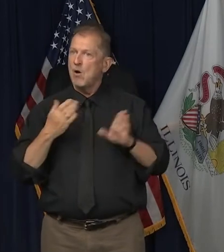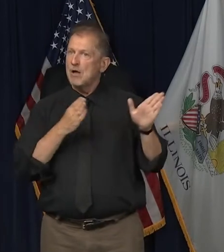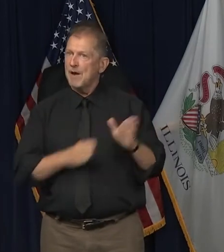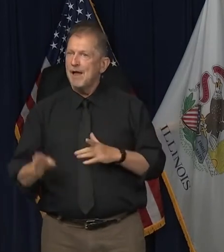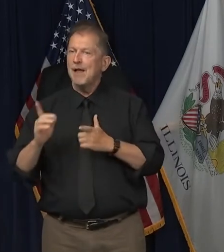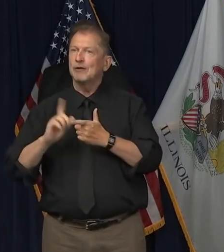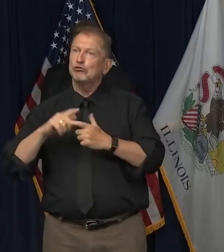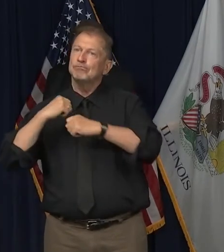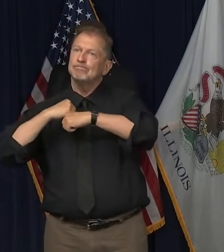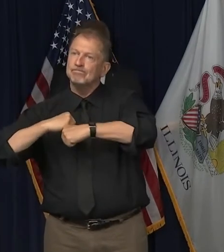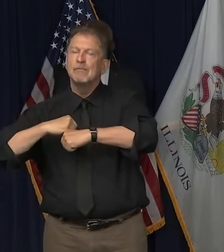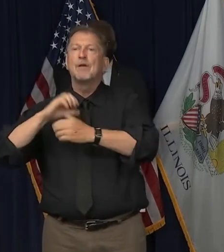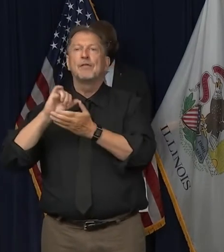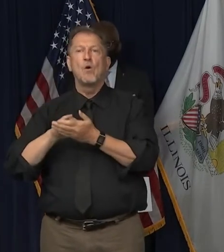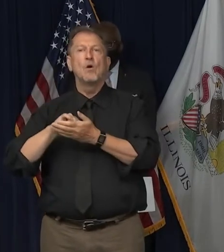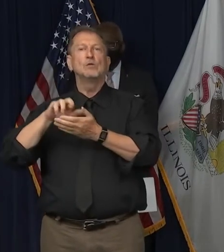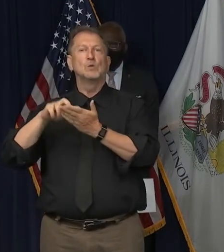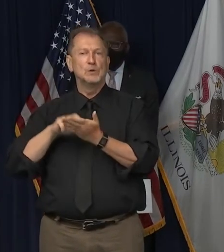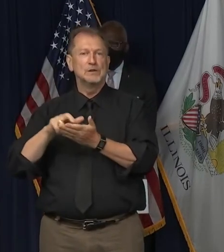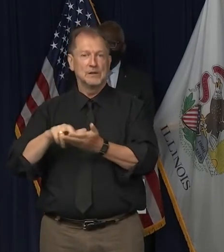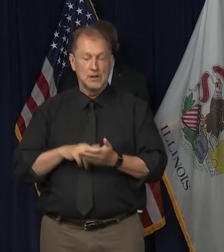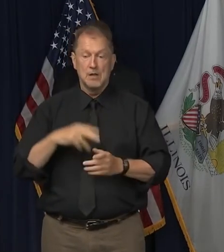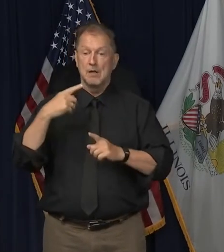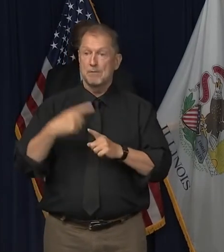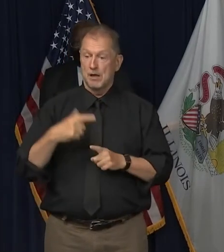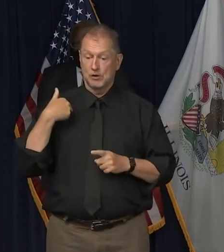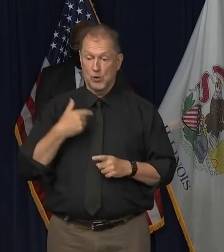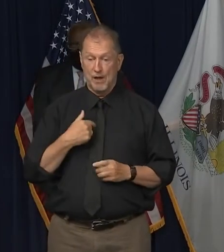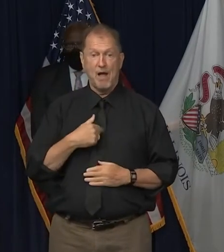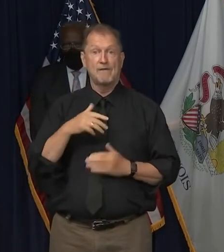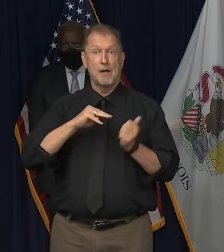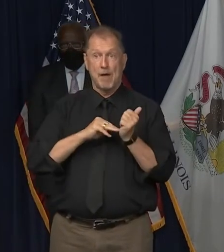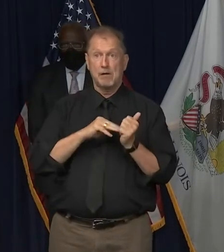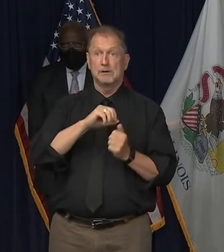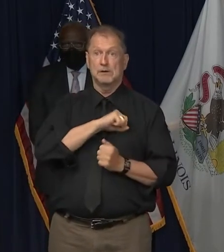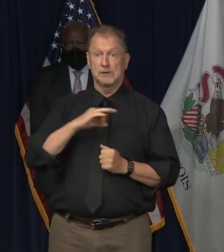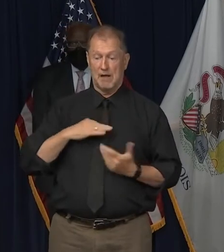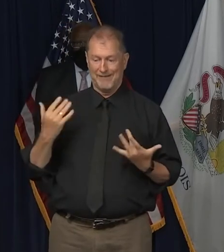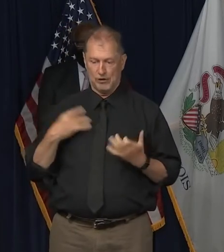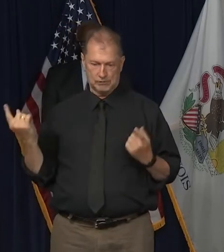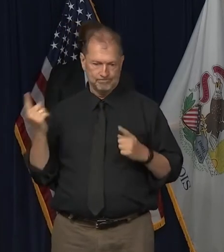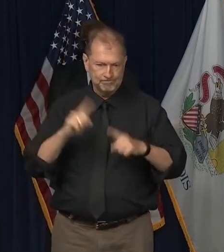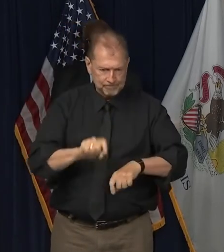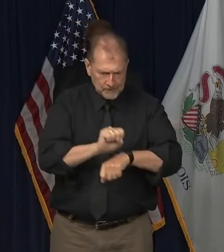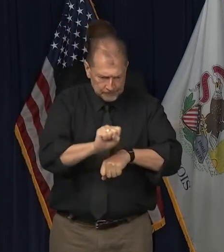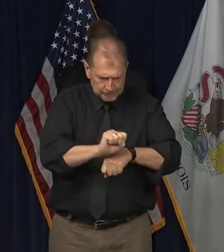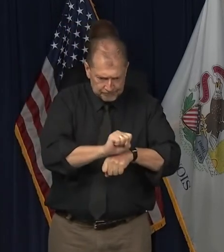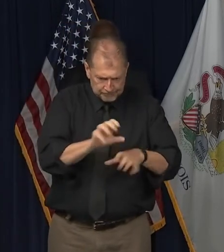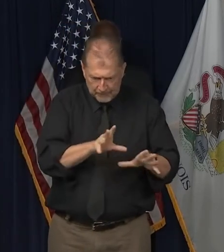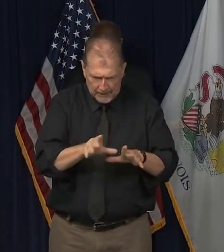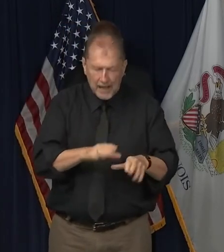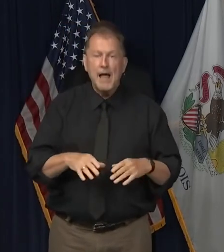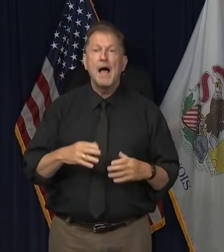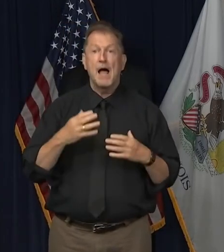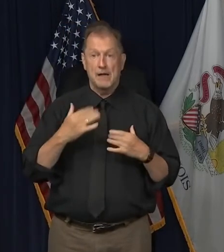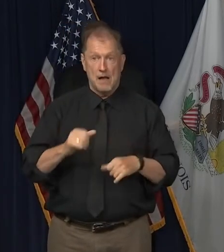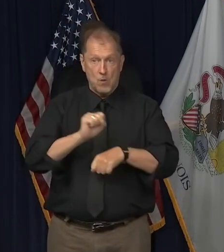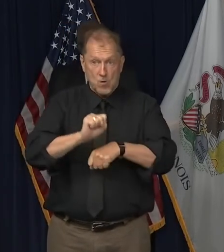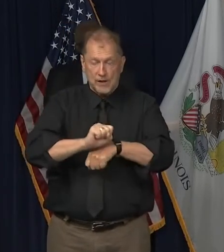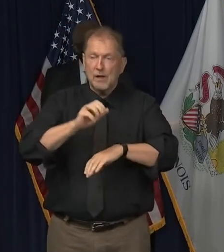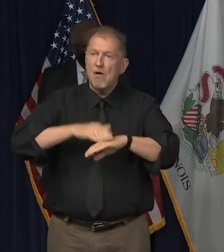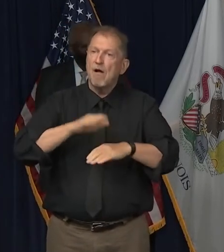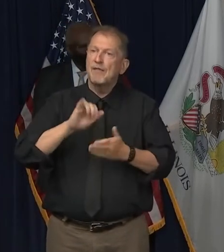in Chicago literally saved lives on the front lines here and are currently conducting the vaccine trial, one of the most